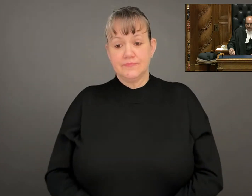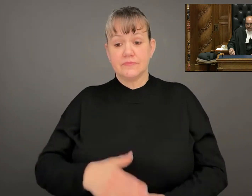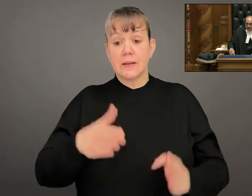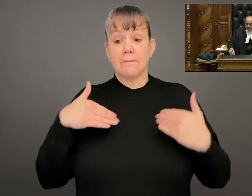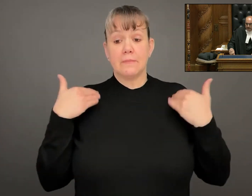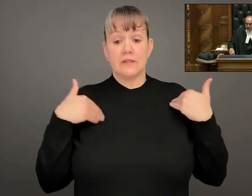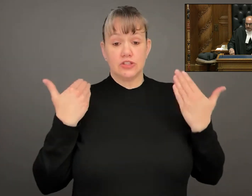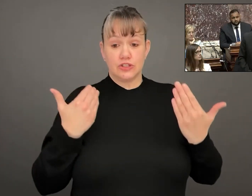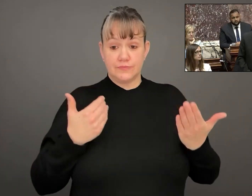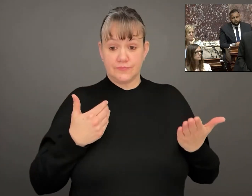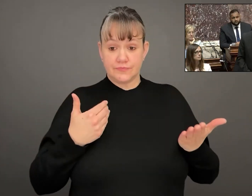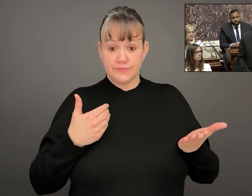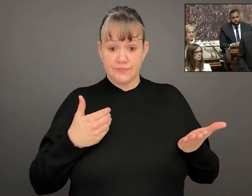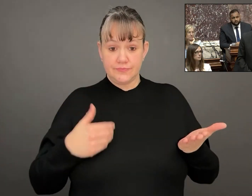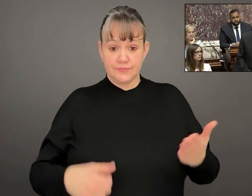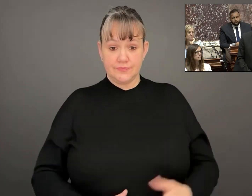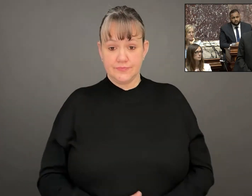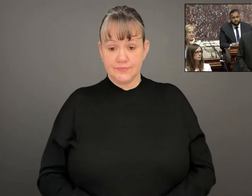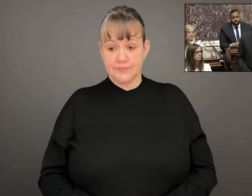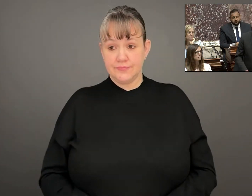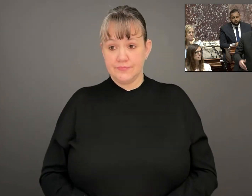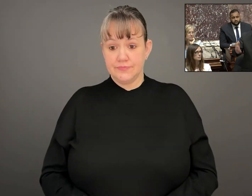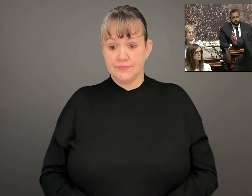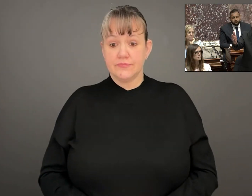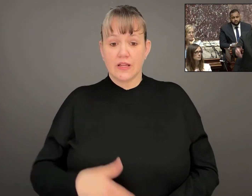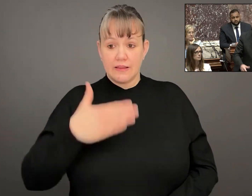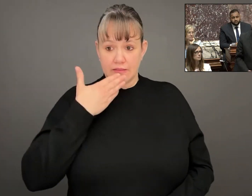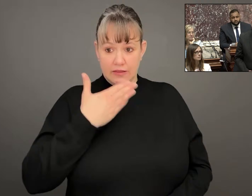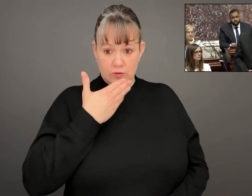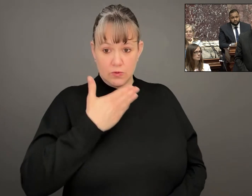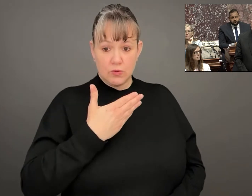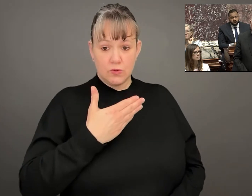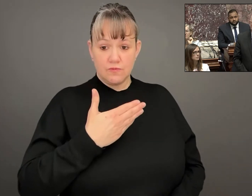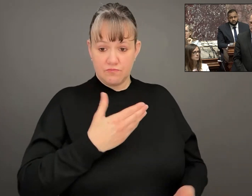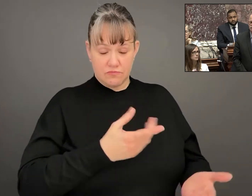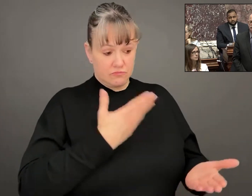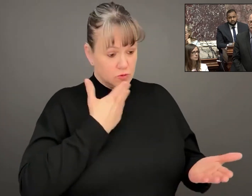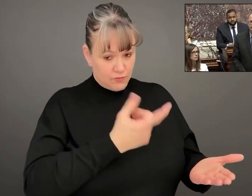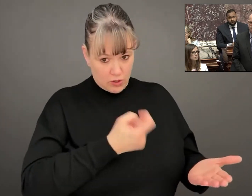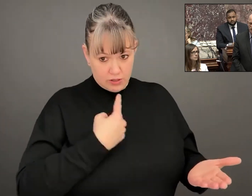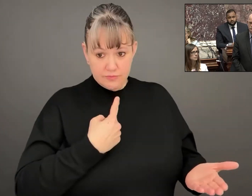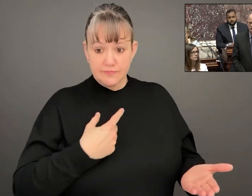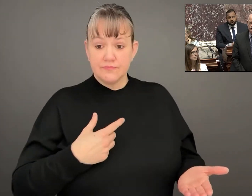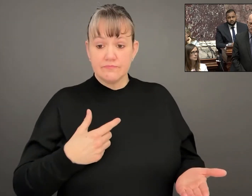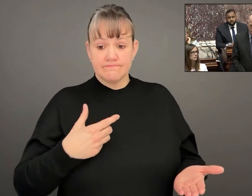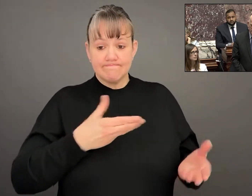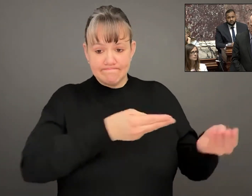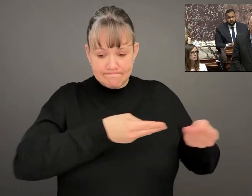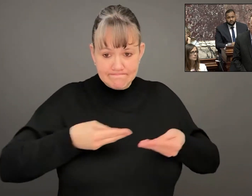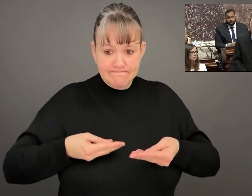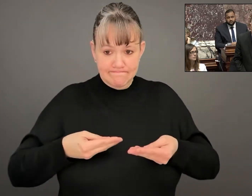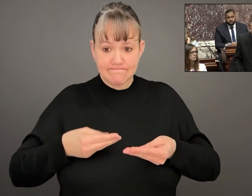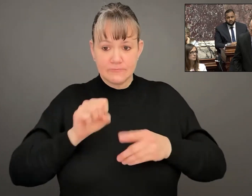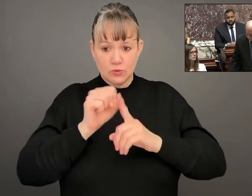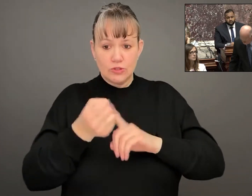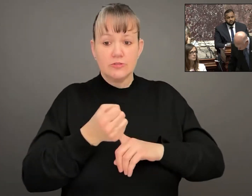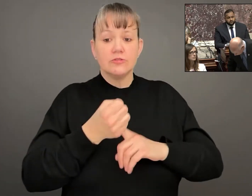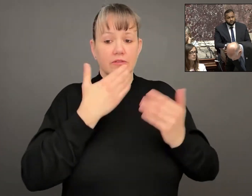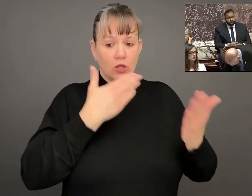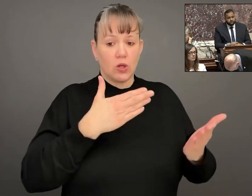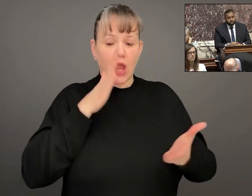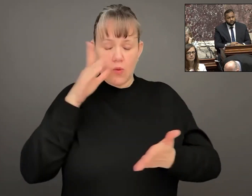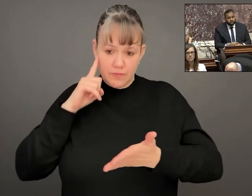Thank you, Mr. Speaker. Thank you again to the member for the question. I'll take your question under advisement and get back to you.